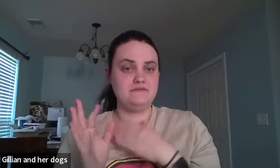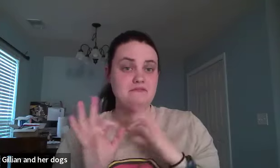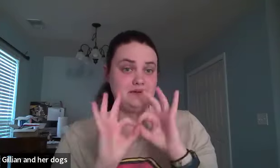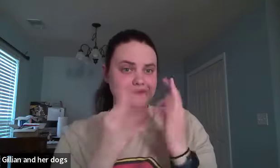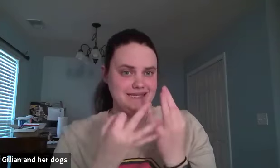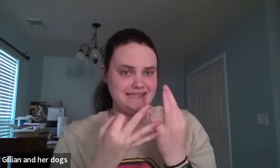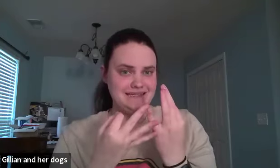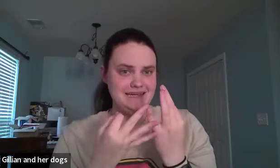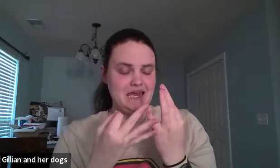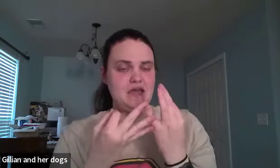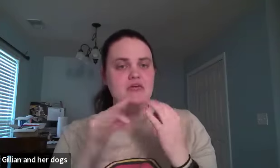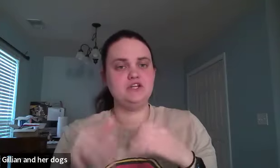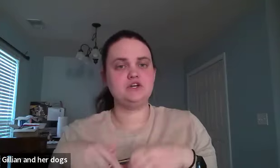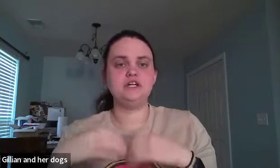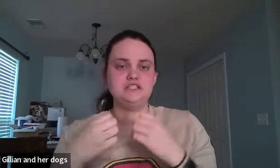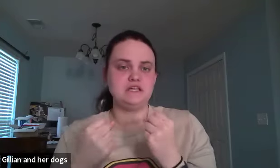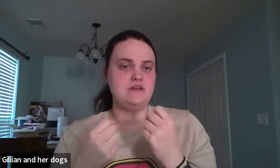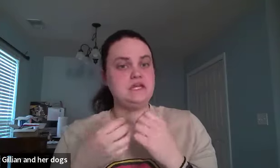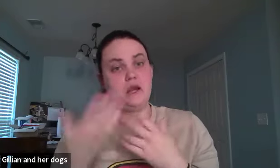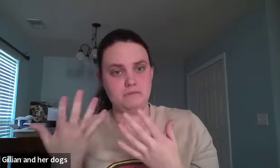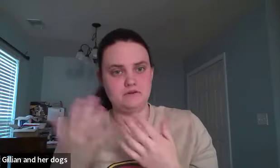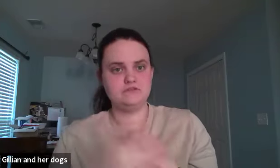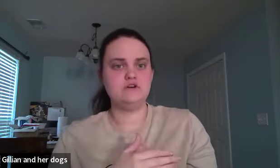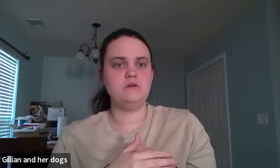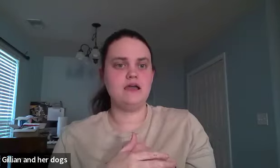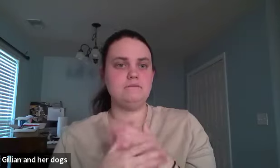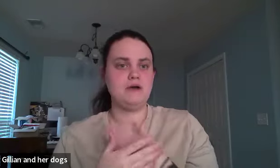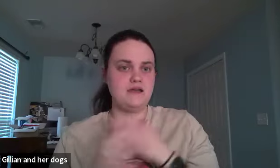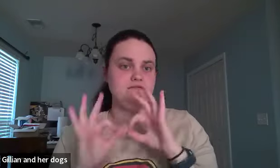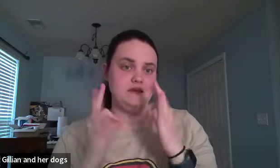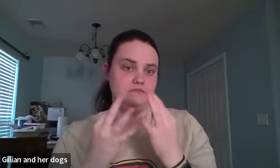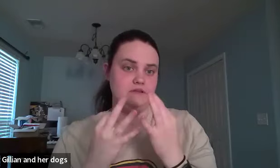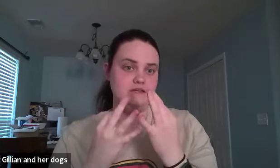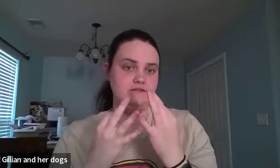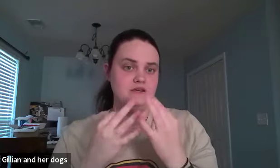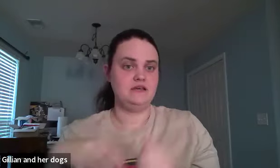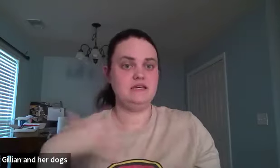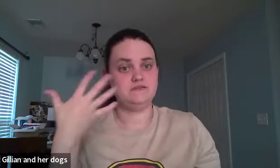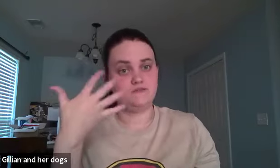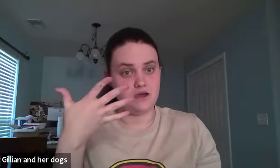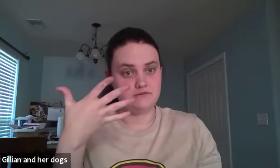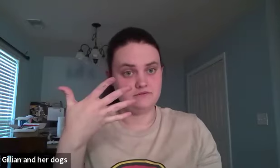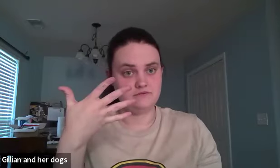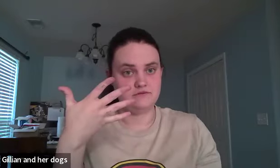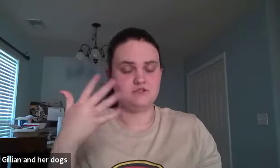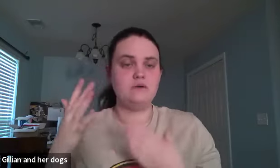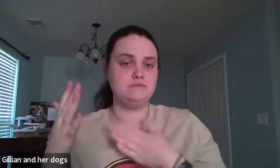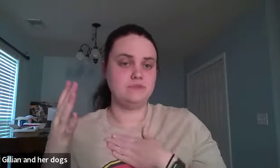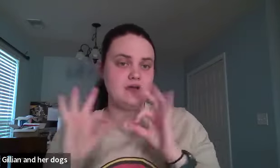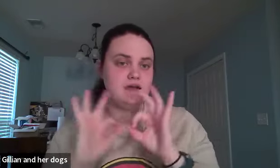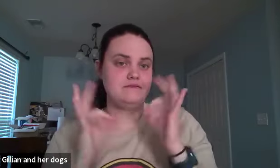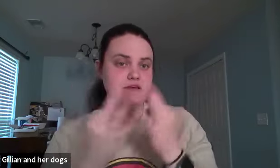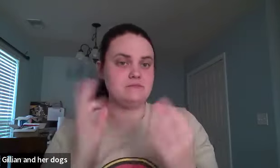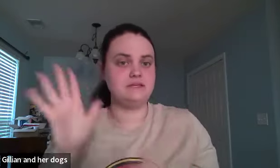my family, and then you're going to assign the number. So, like, my family is 5. So I would do my